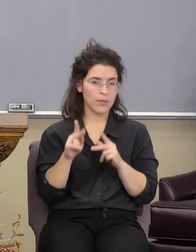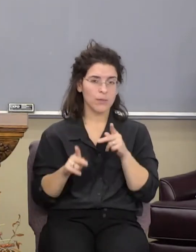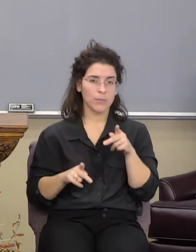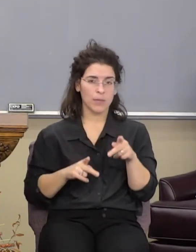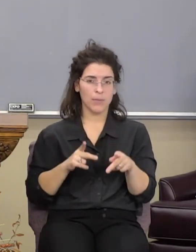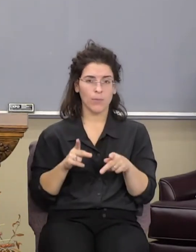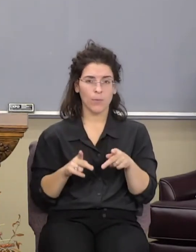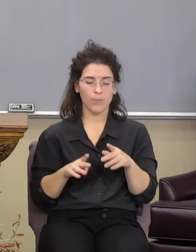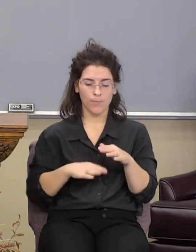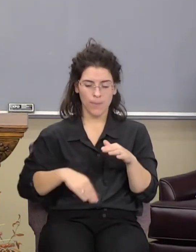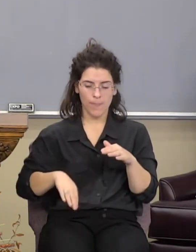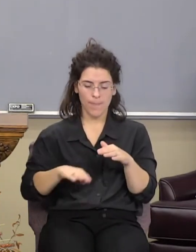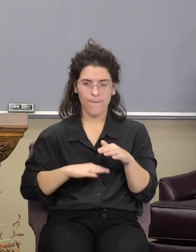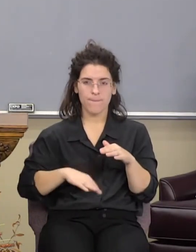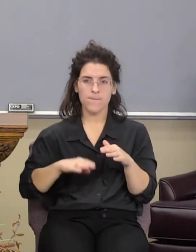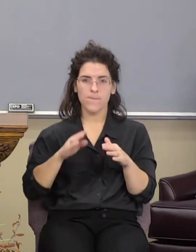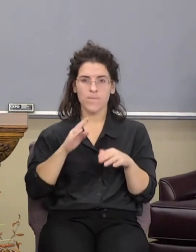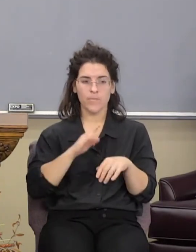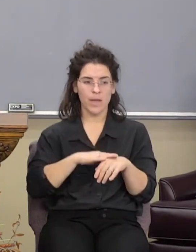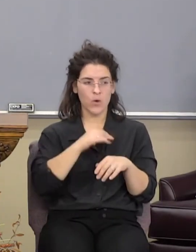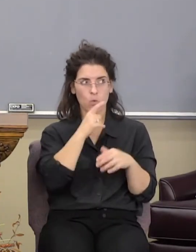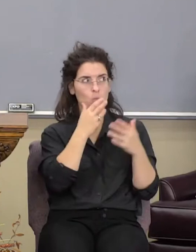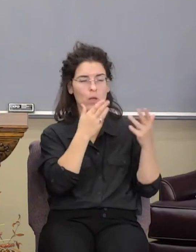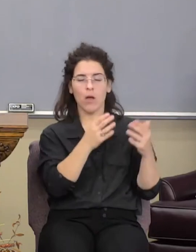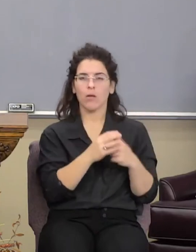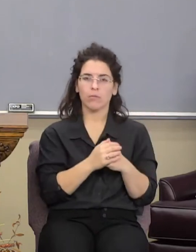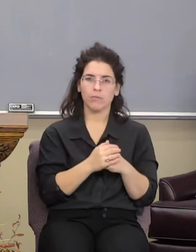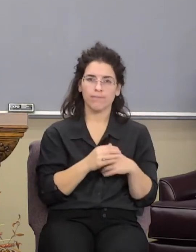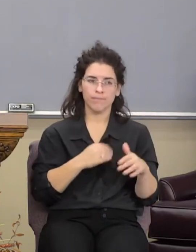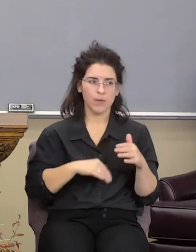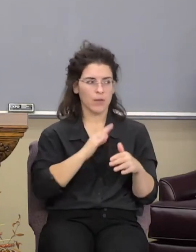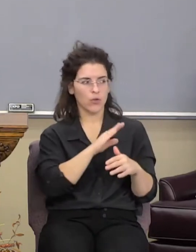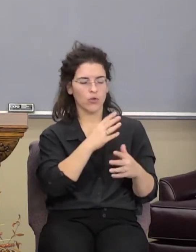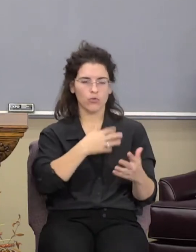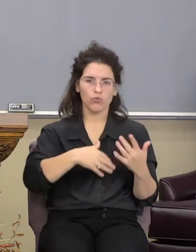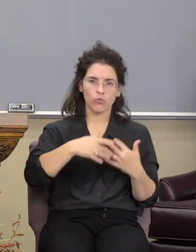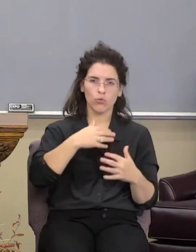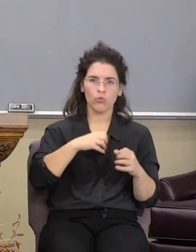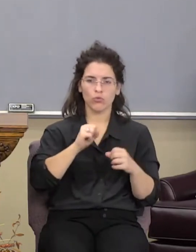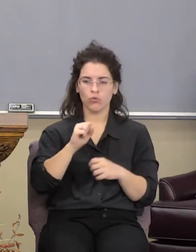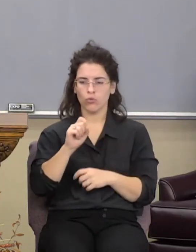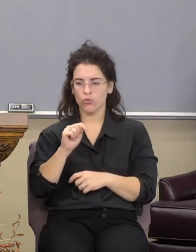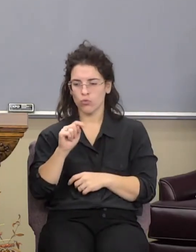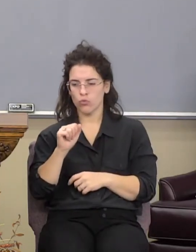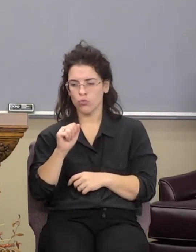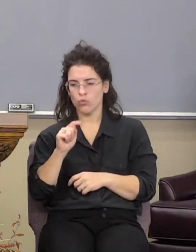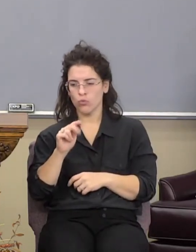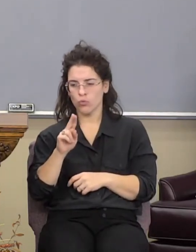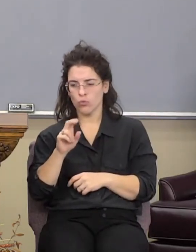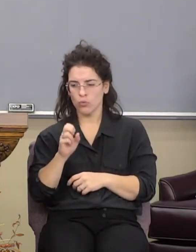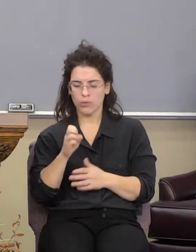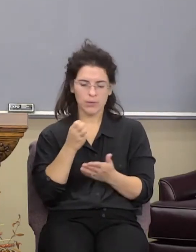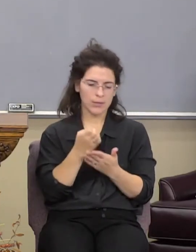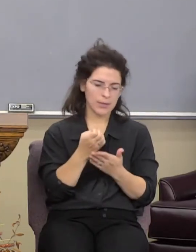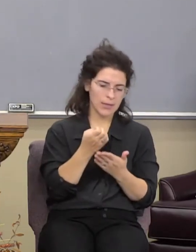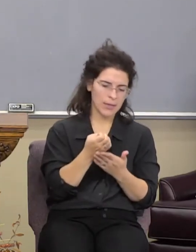people based upon who they are, based upon their social status, based upon their